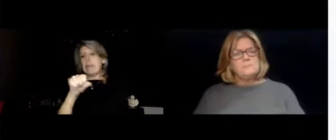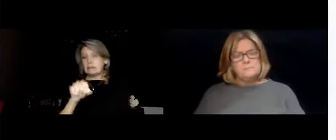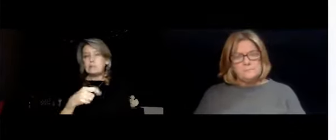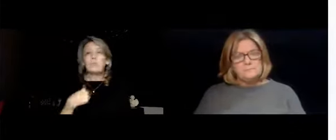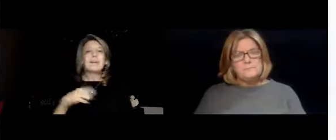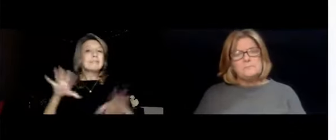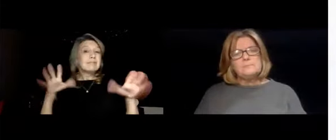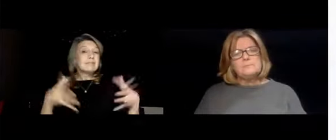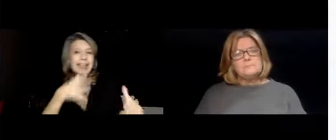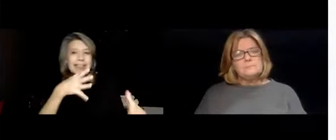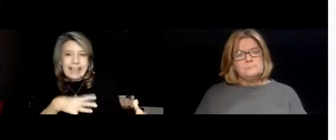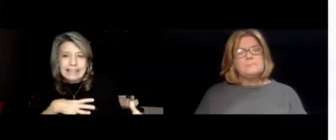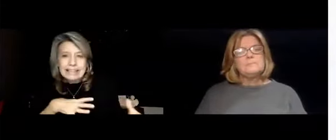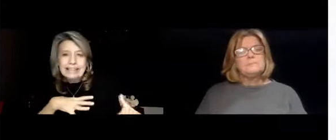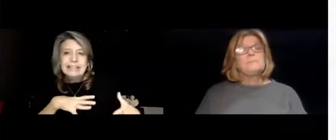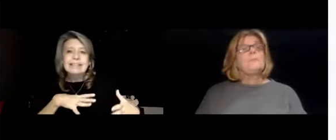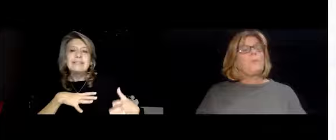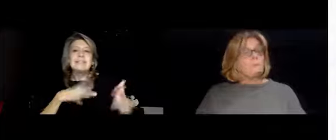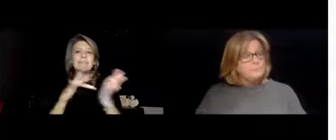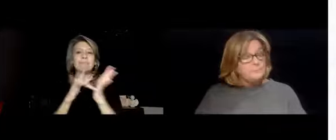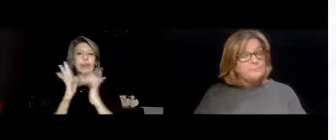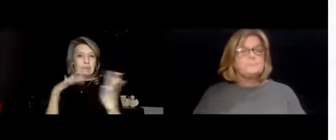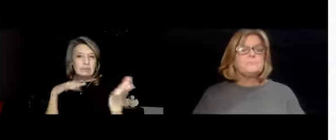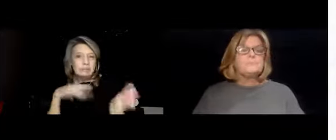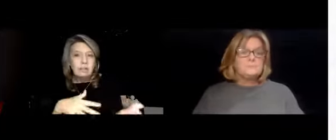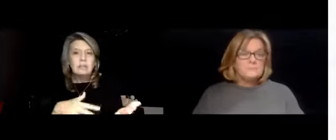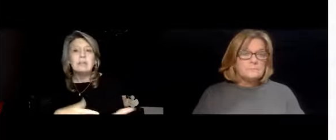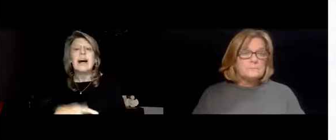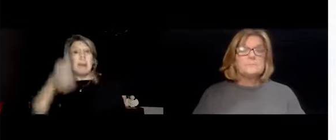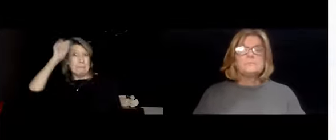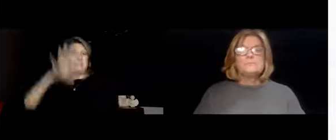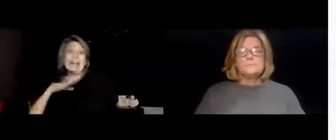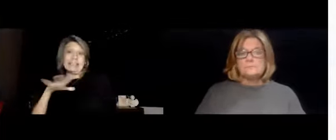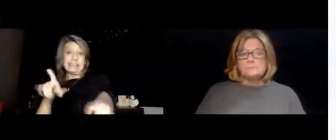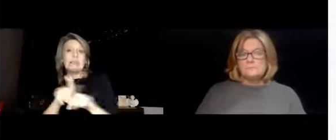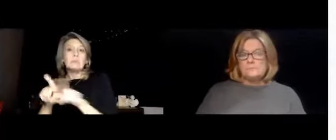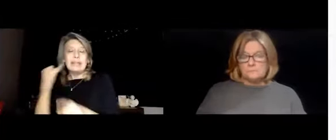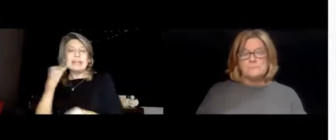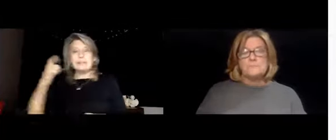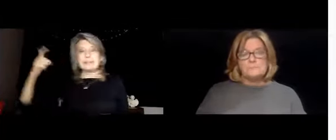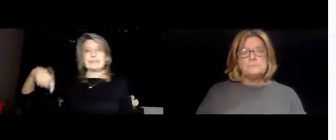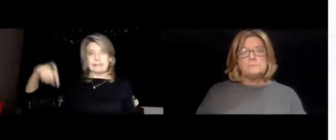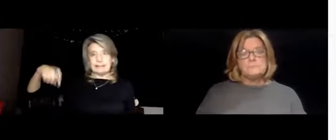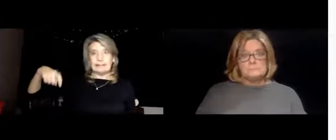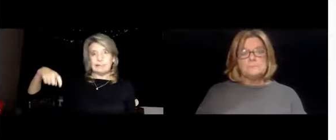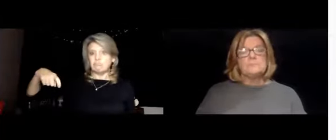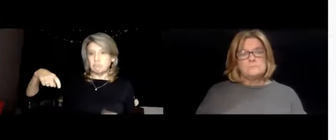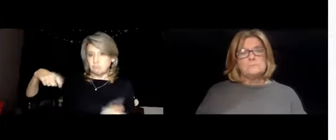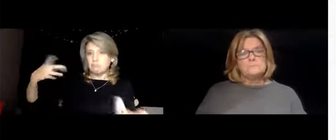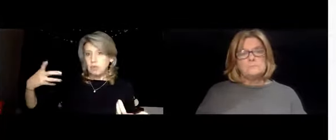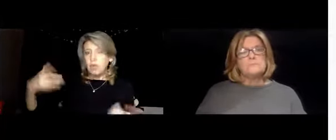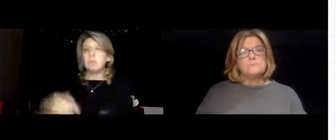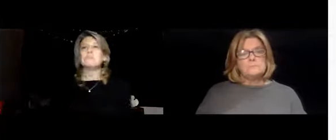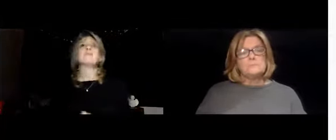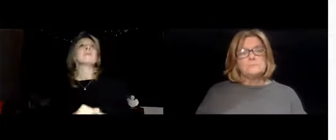are those? Yes, maybe women's groups, Bible studies, and also men's groups if